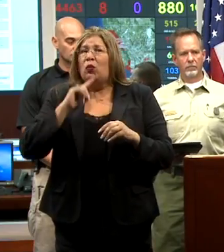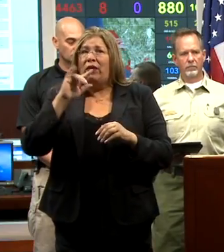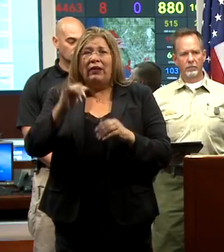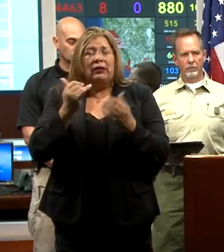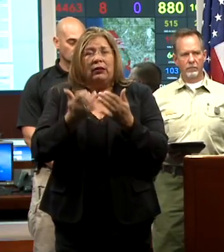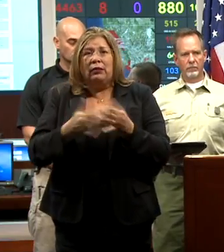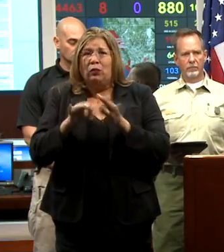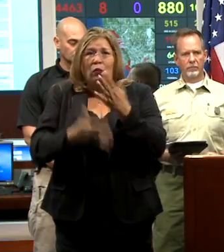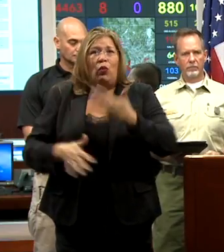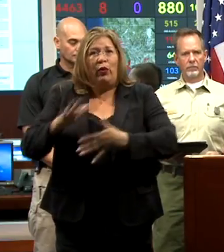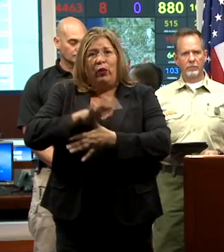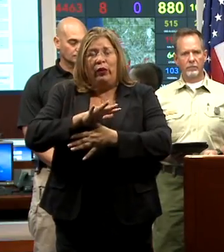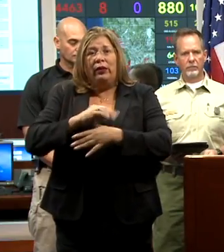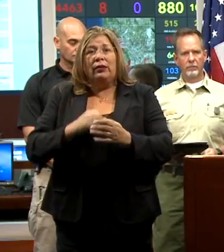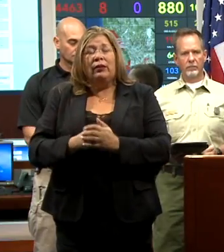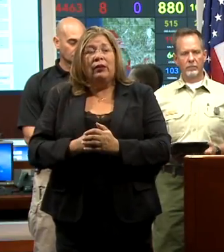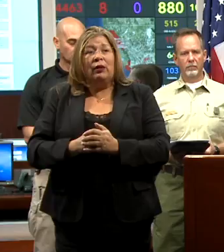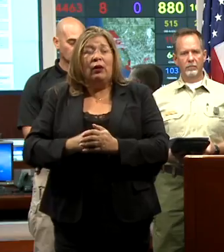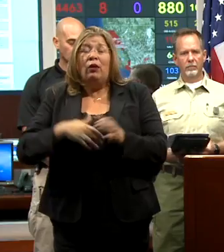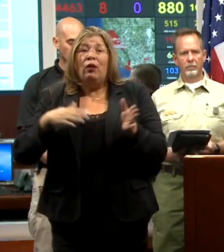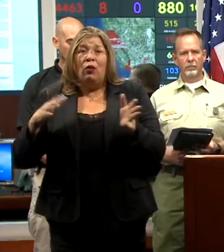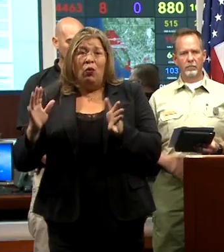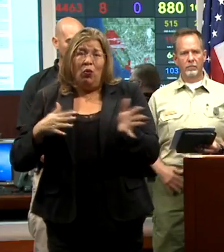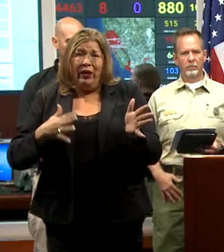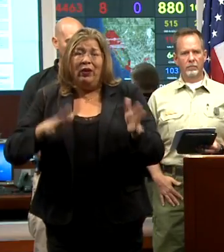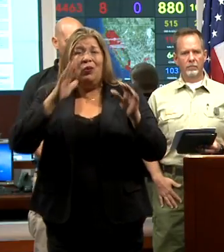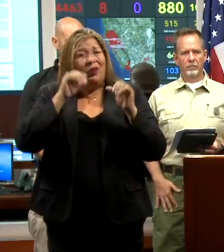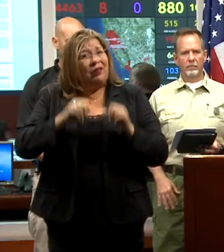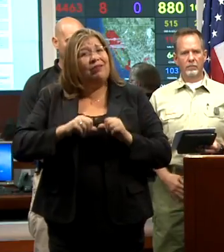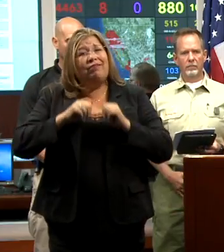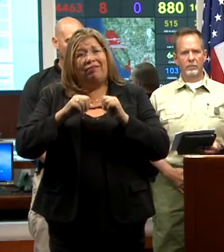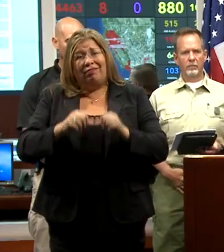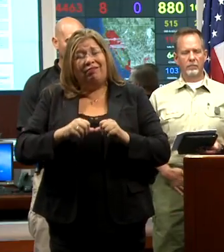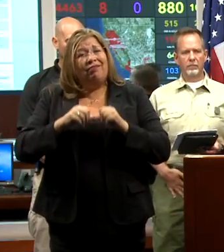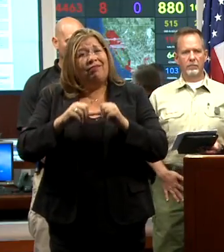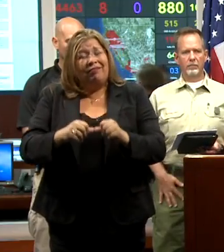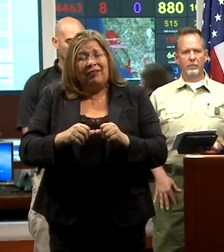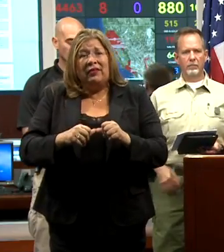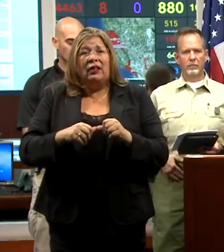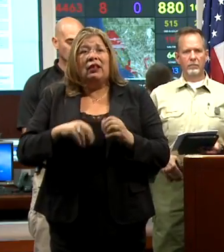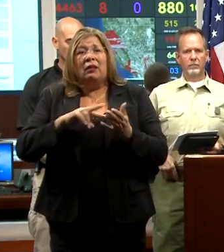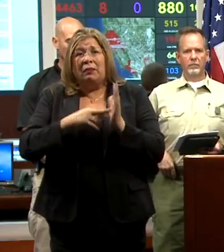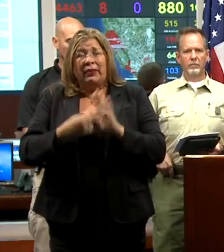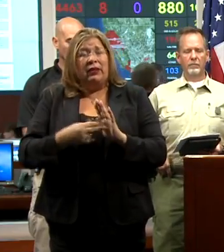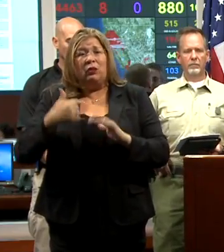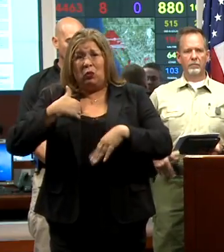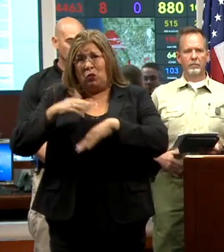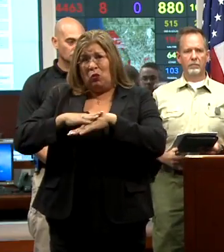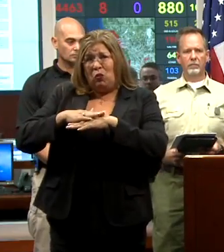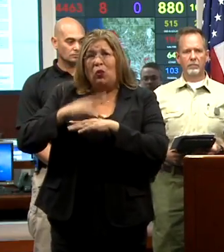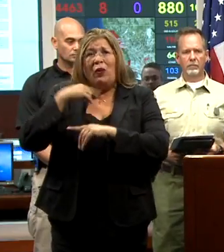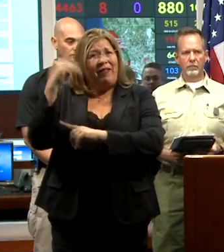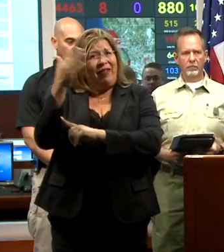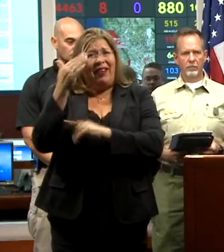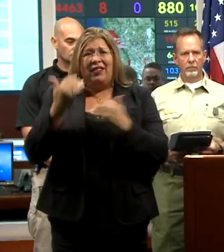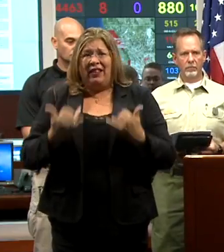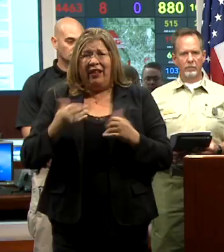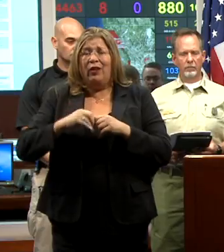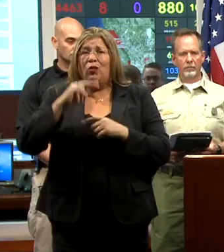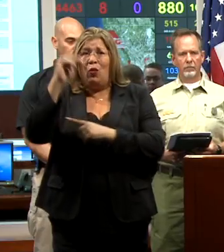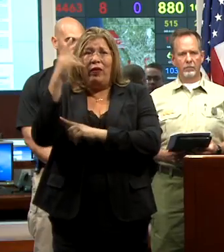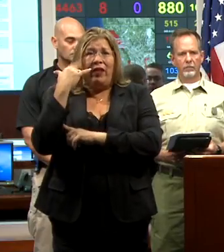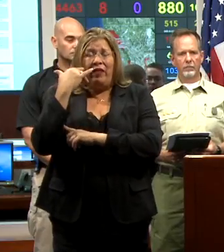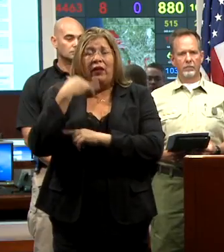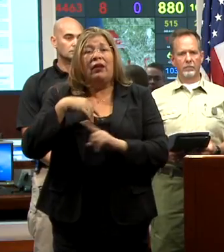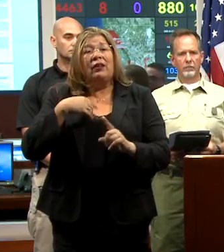priority. The winds will continue in red flag conditions throughout the balance of today in Northern California and will